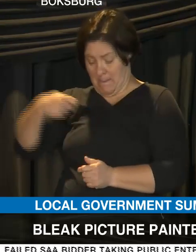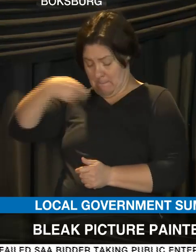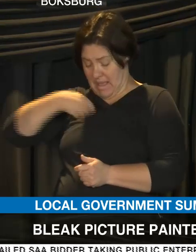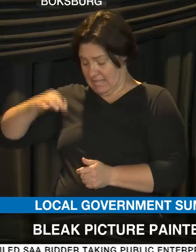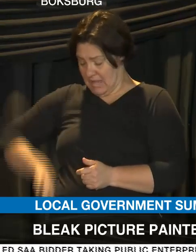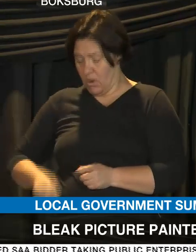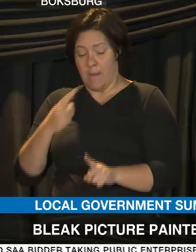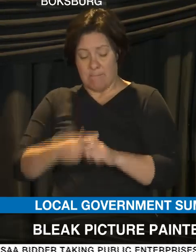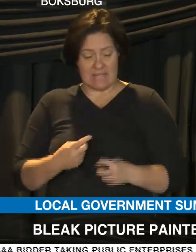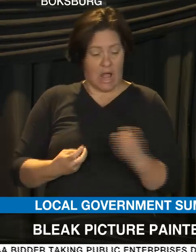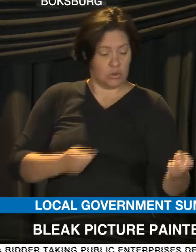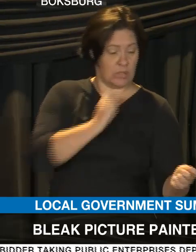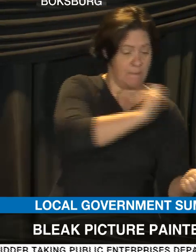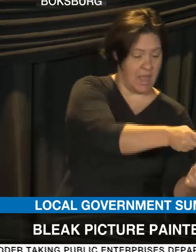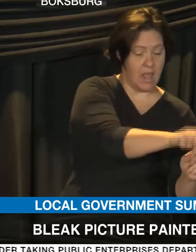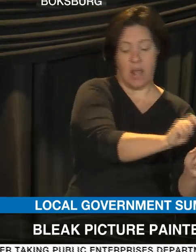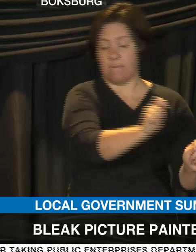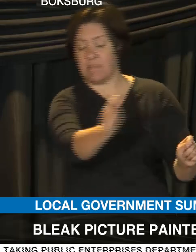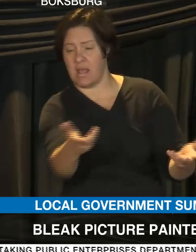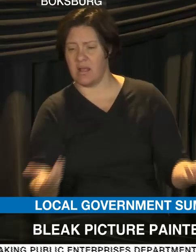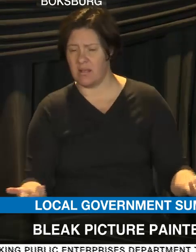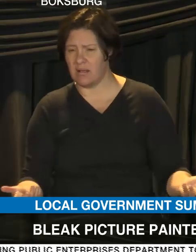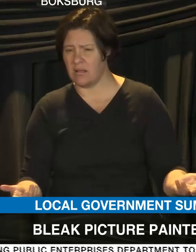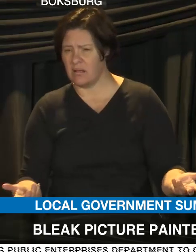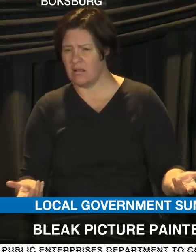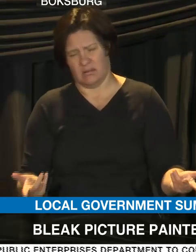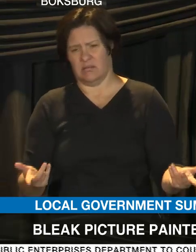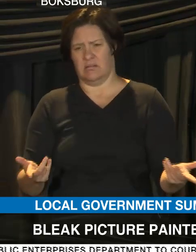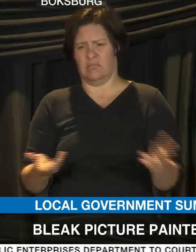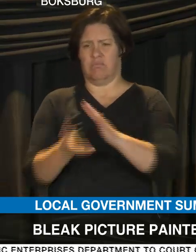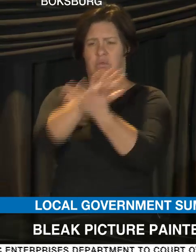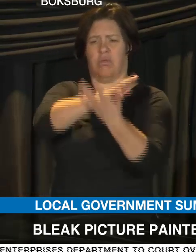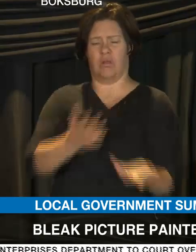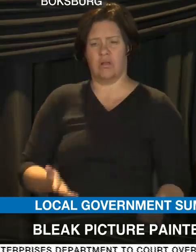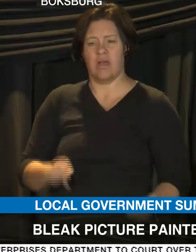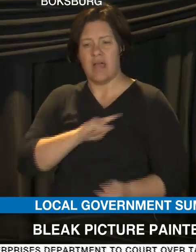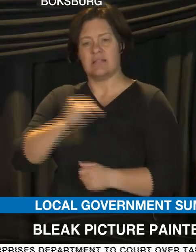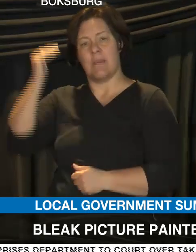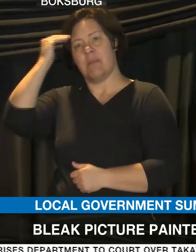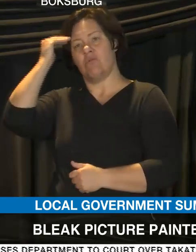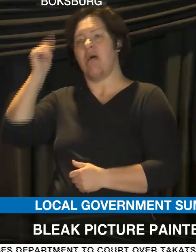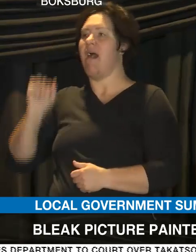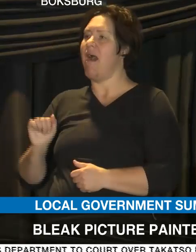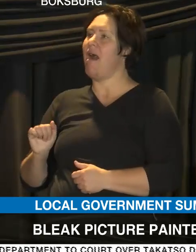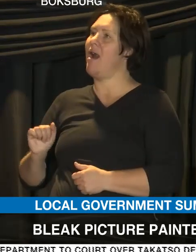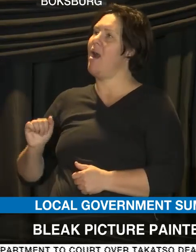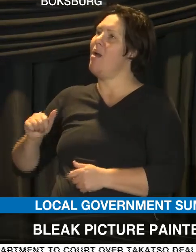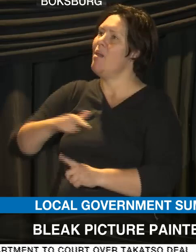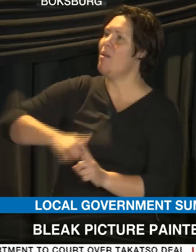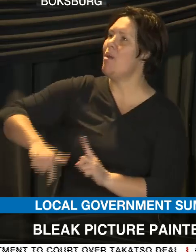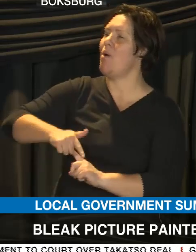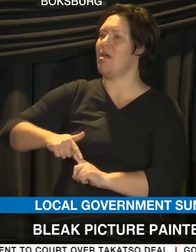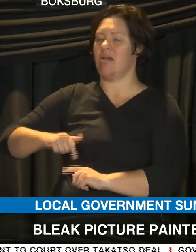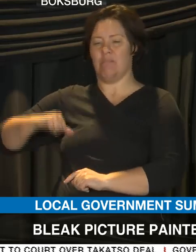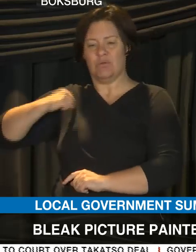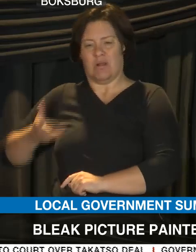ensues. That is where the memory that should be inherent in local government is then lost. So these are